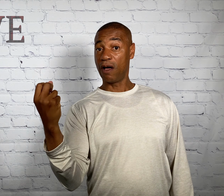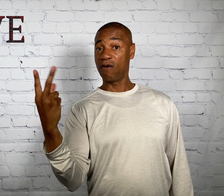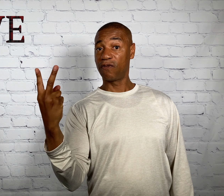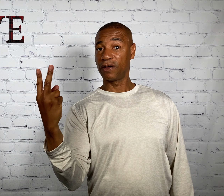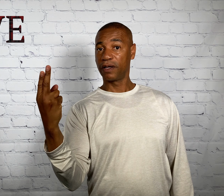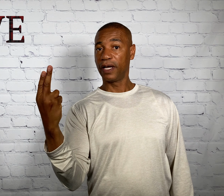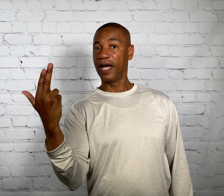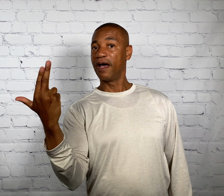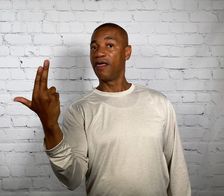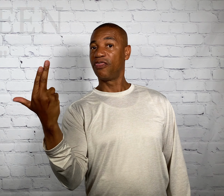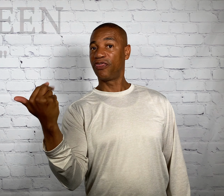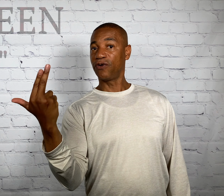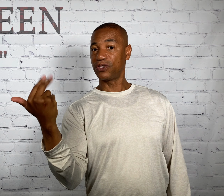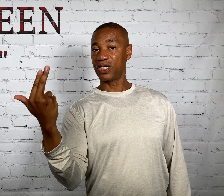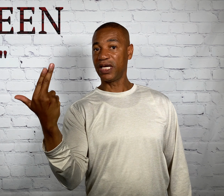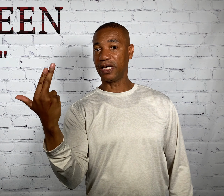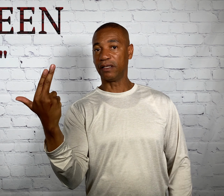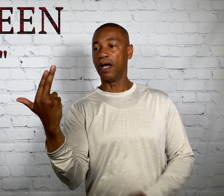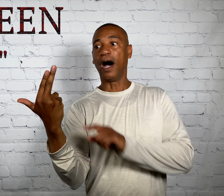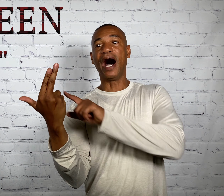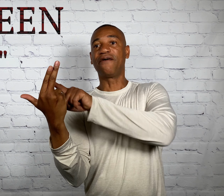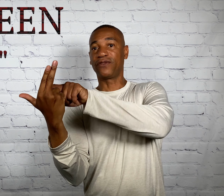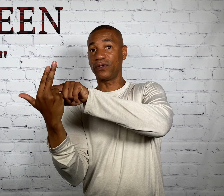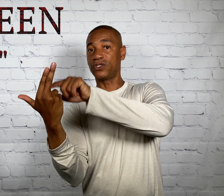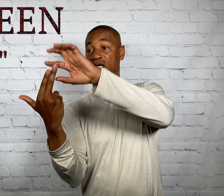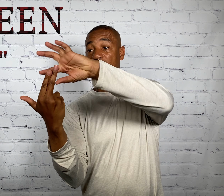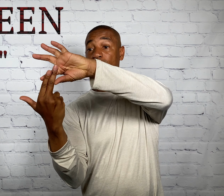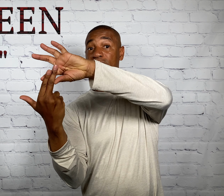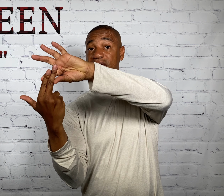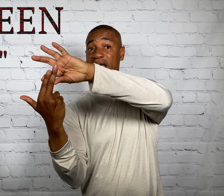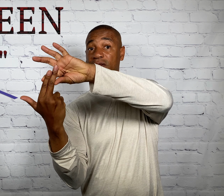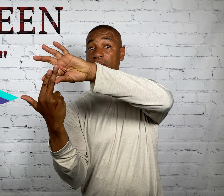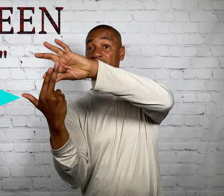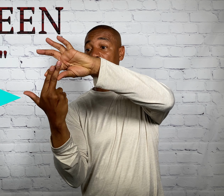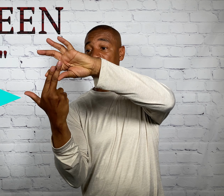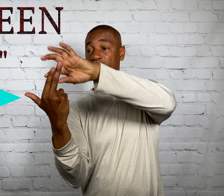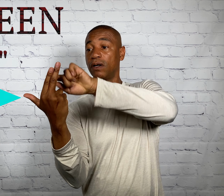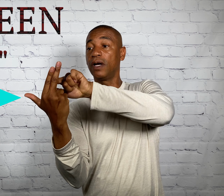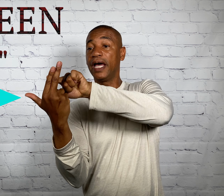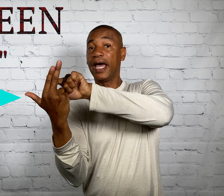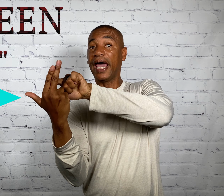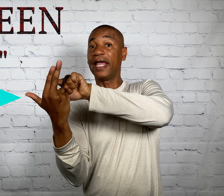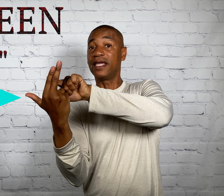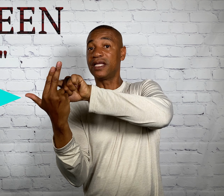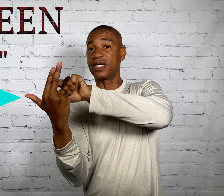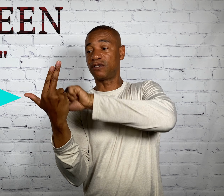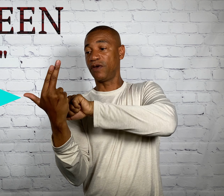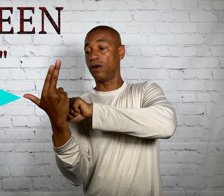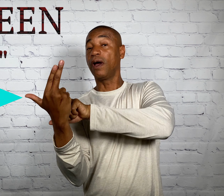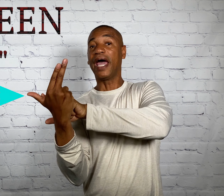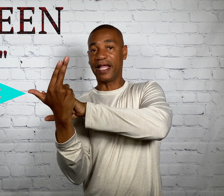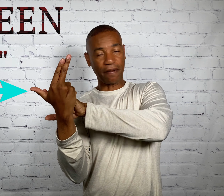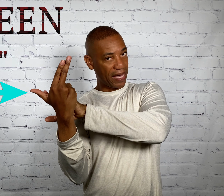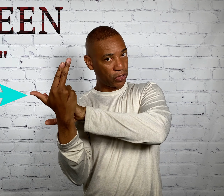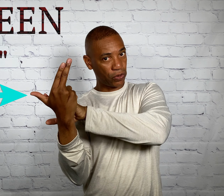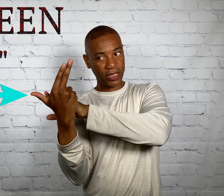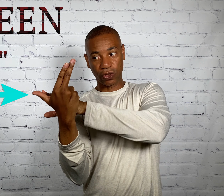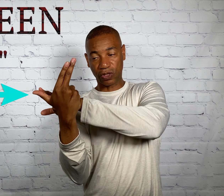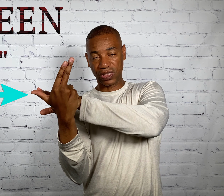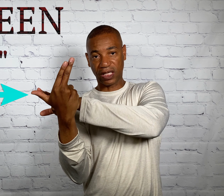12, 13. For 13, I brought together the middle finger and the index finger, and I made sure that you could see the